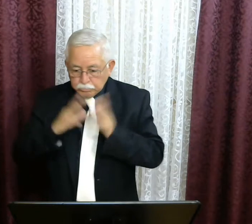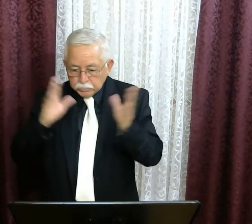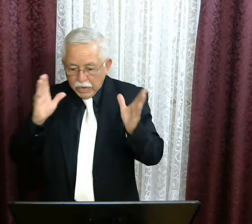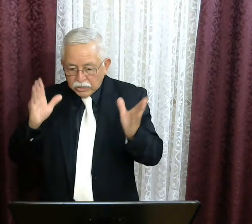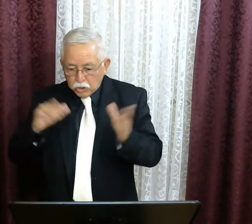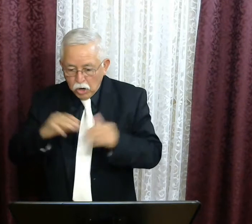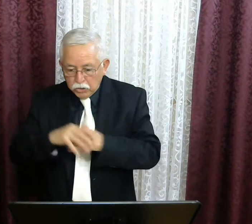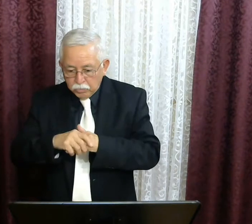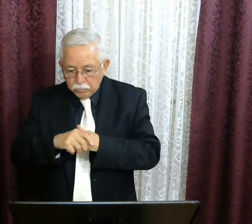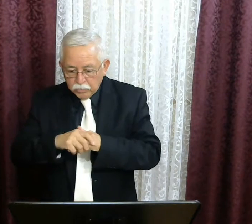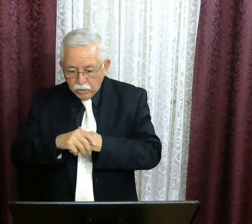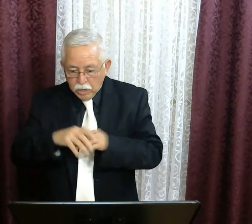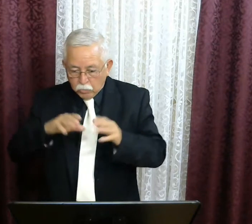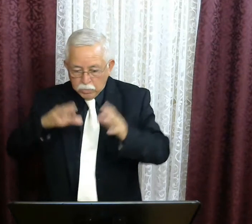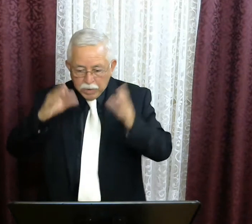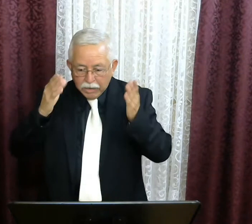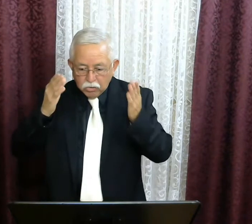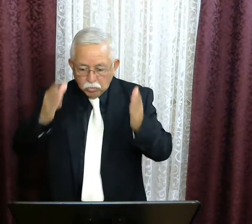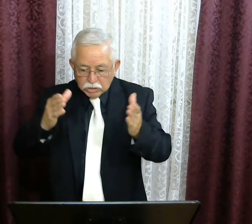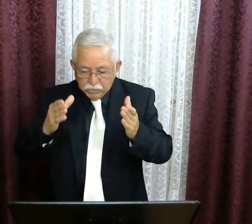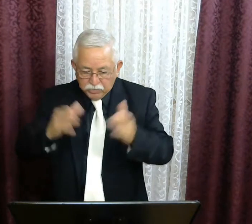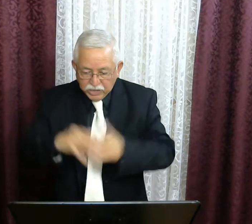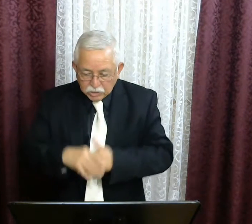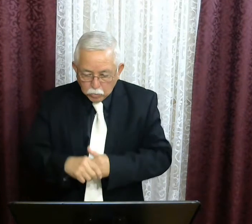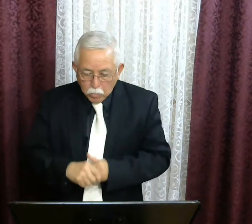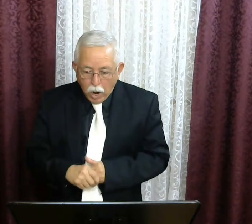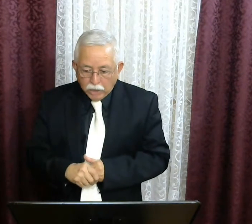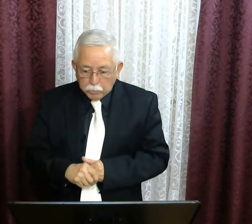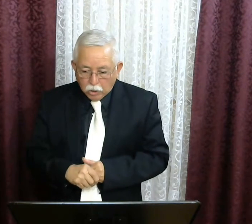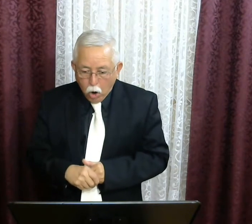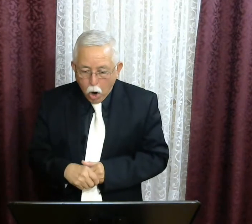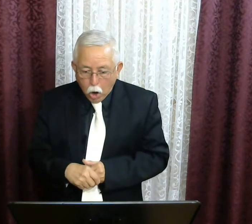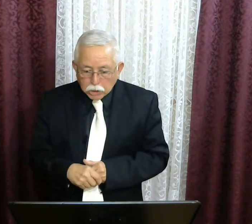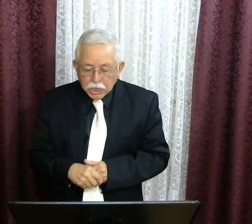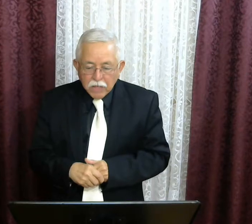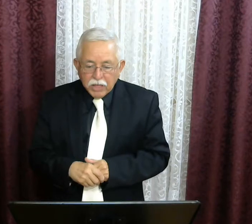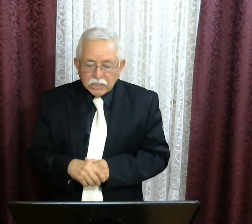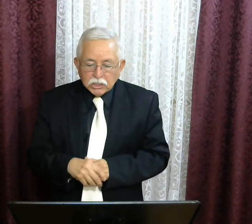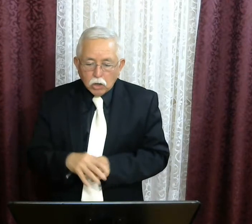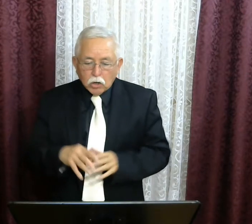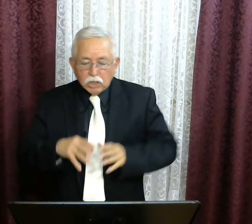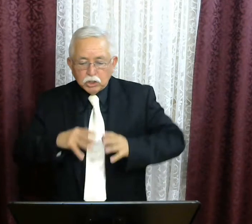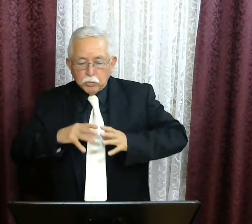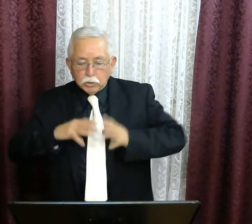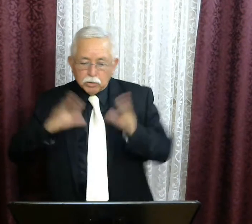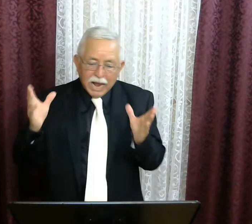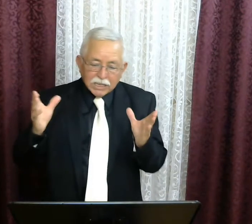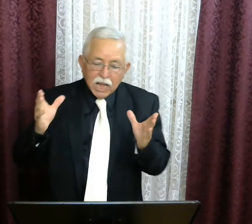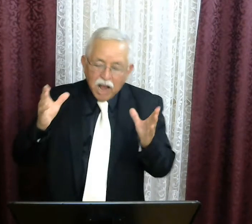I tell you, we might not receive things we want because they don't contribute to God's